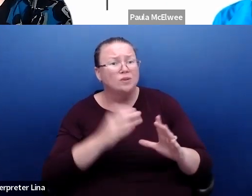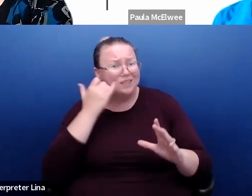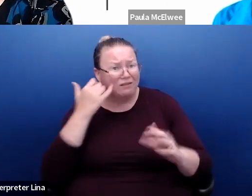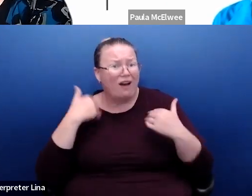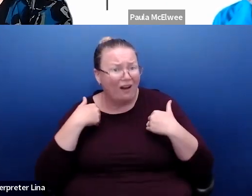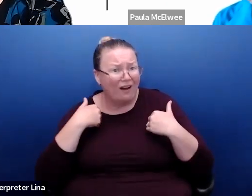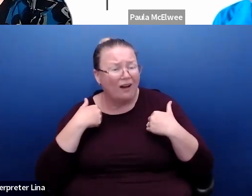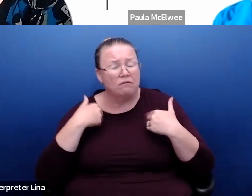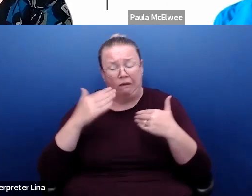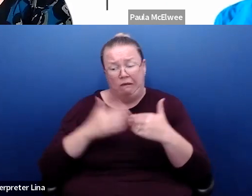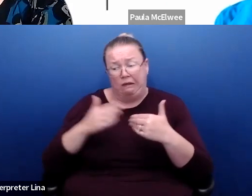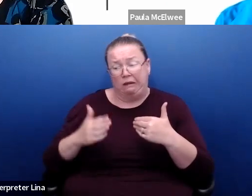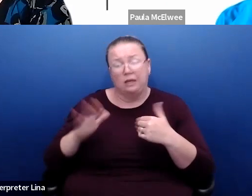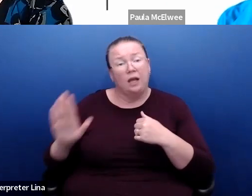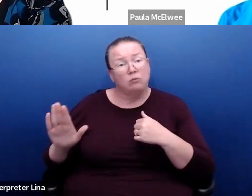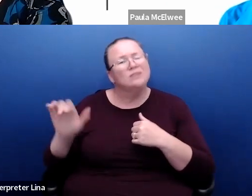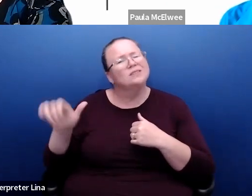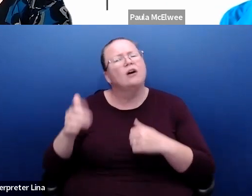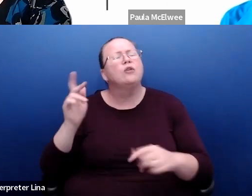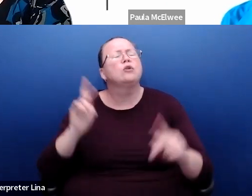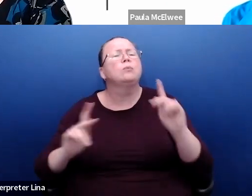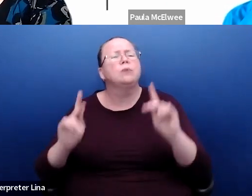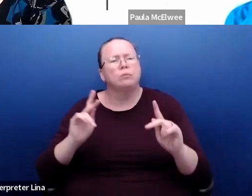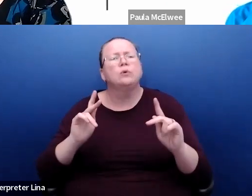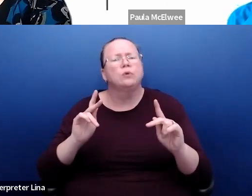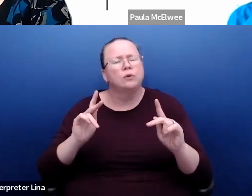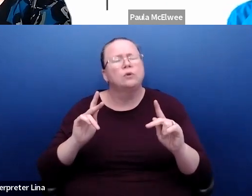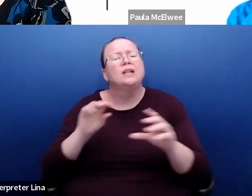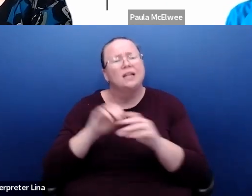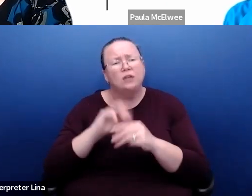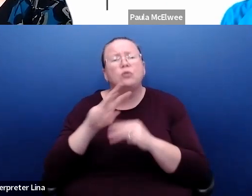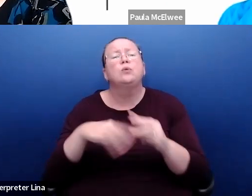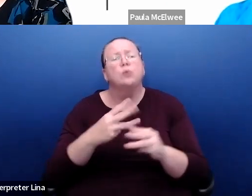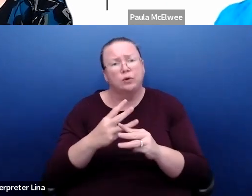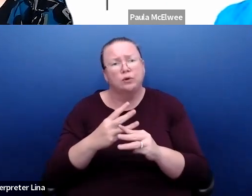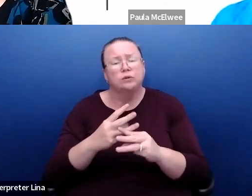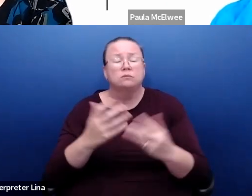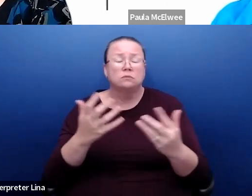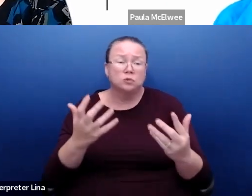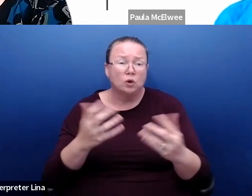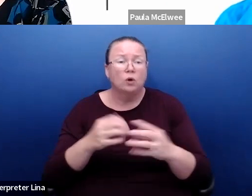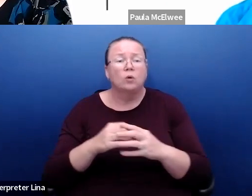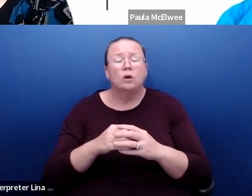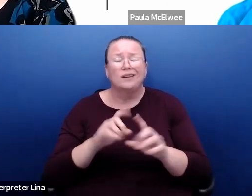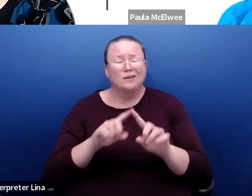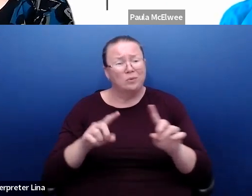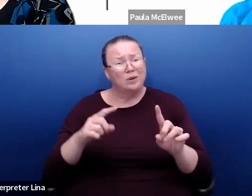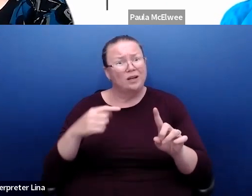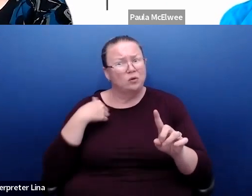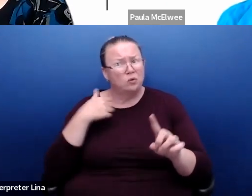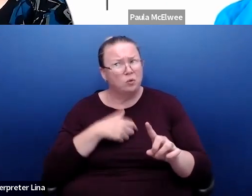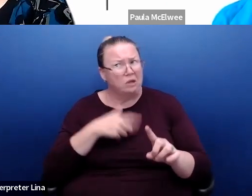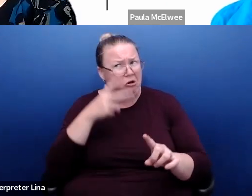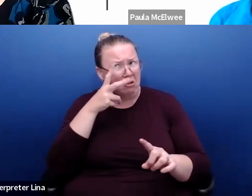the neighbors, the other folks in the world. So, but we heard from a lot